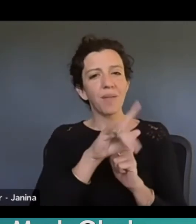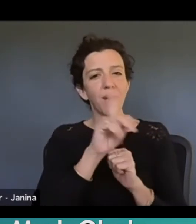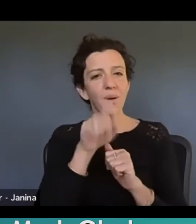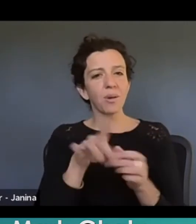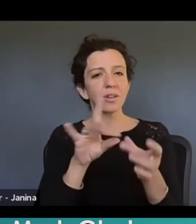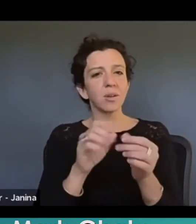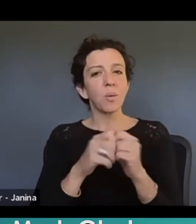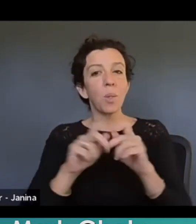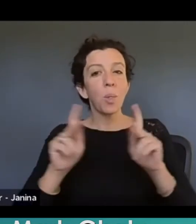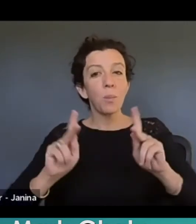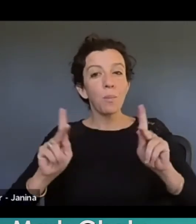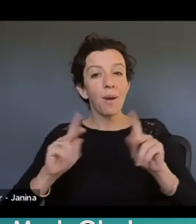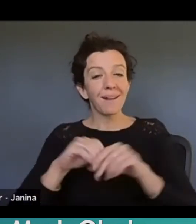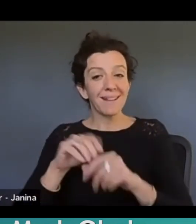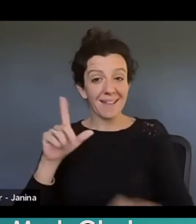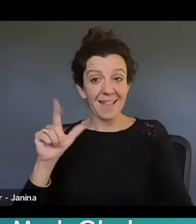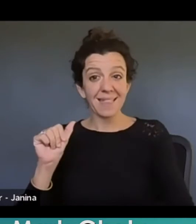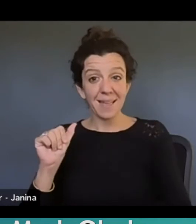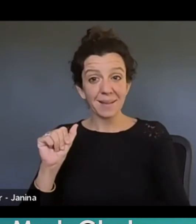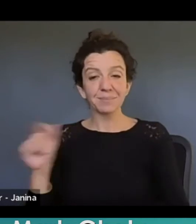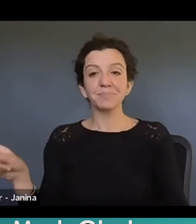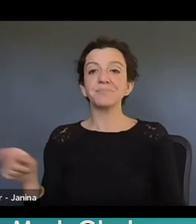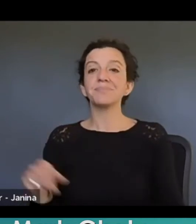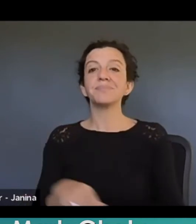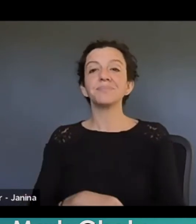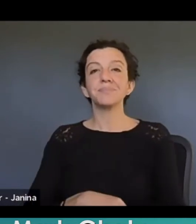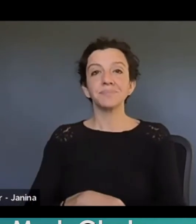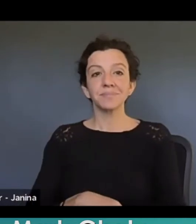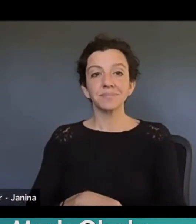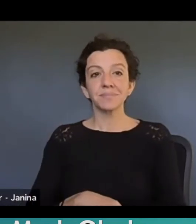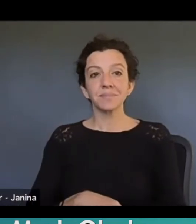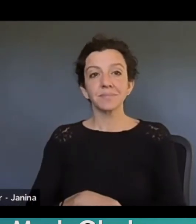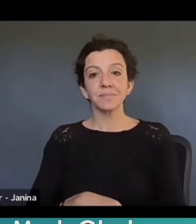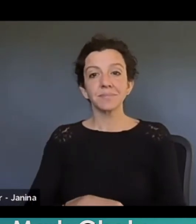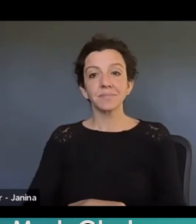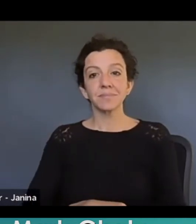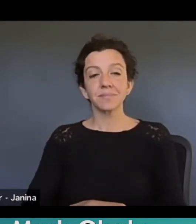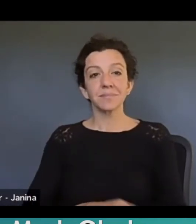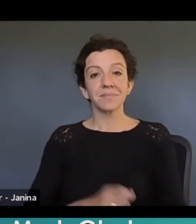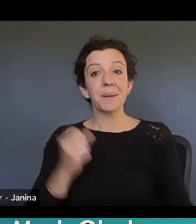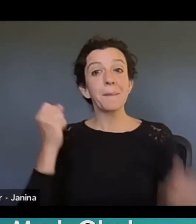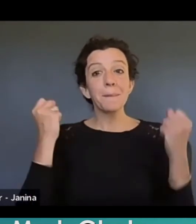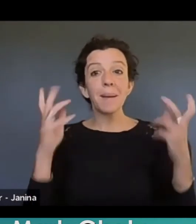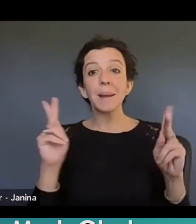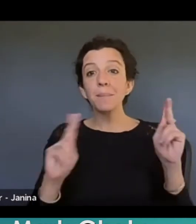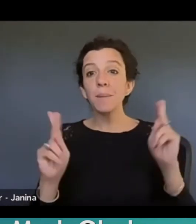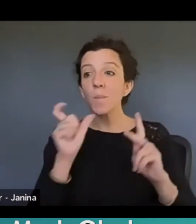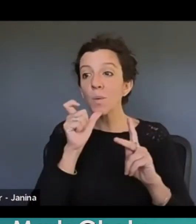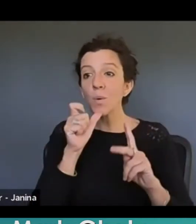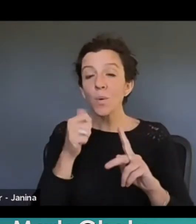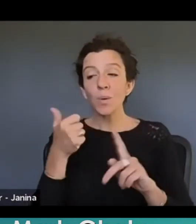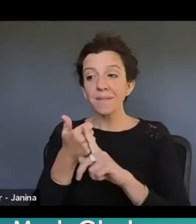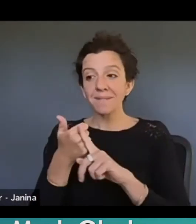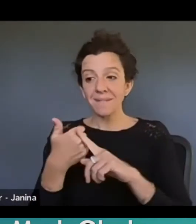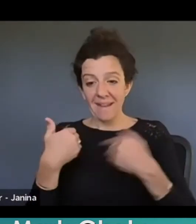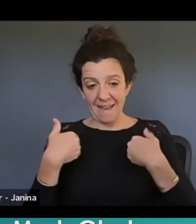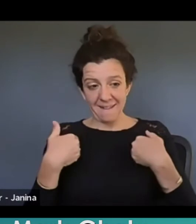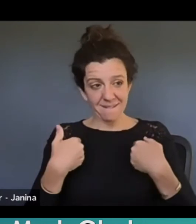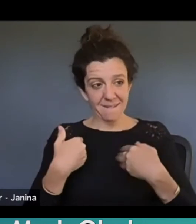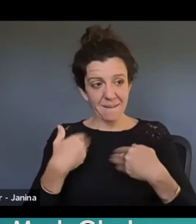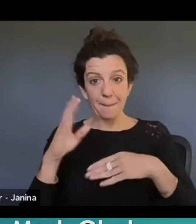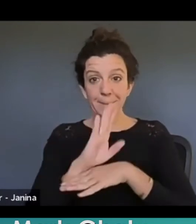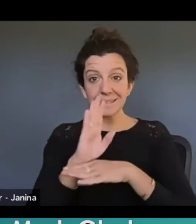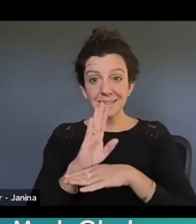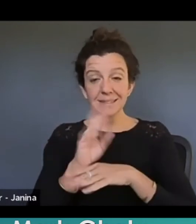County last night. Because for a lot of folks whose businesses were shut down, they look at a scene like that and